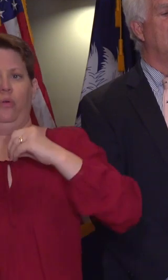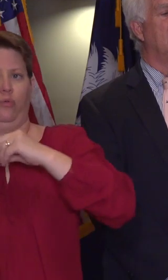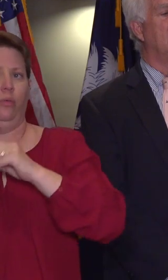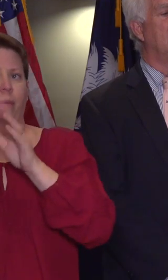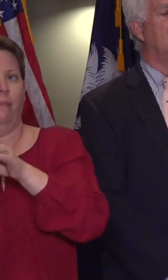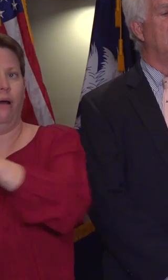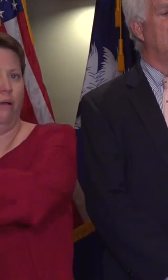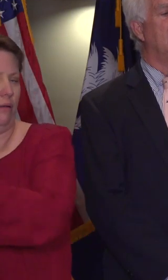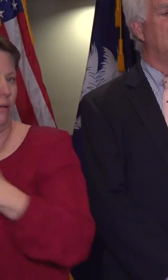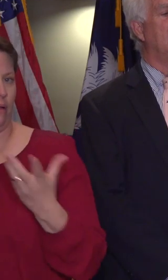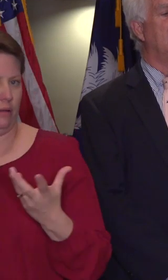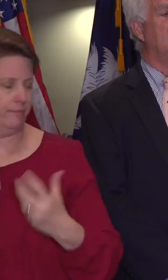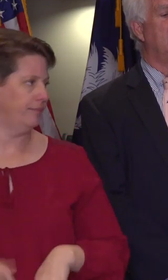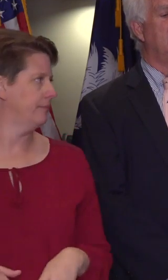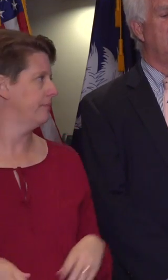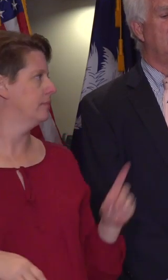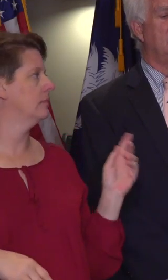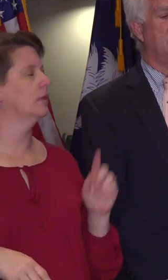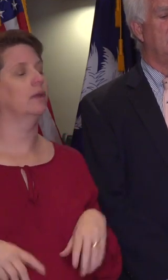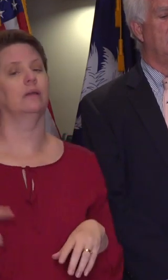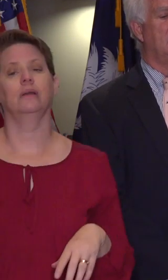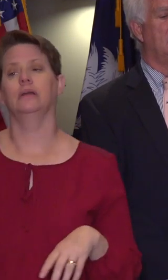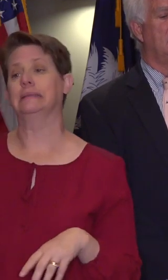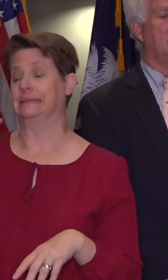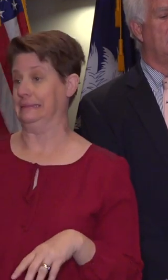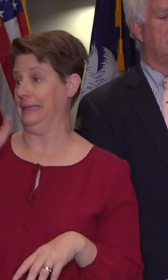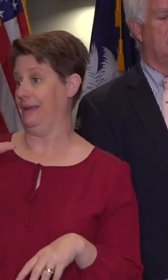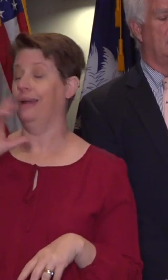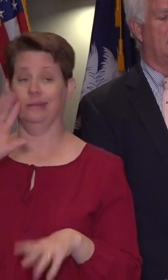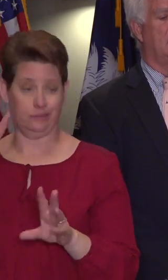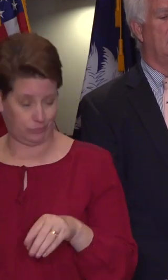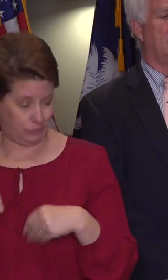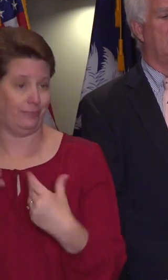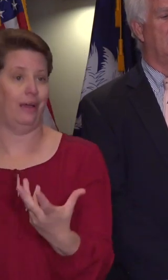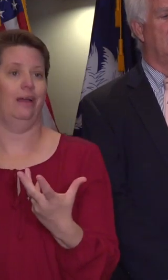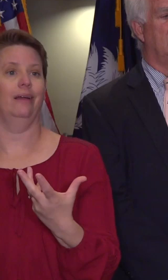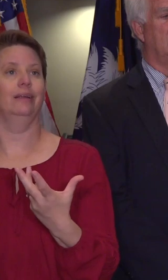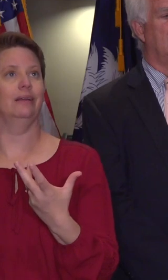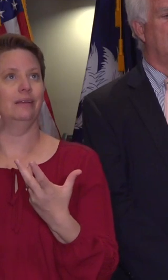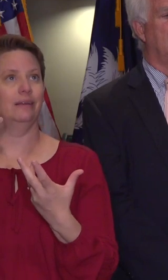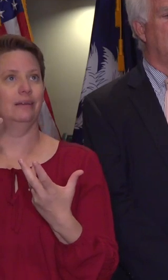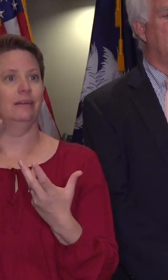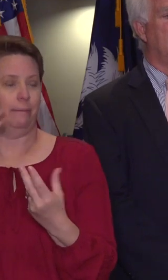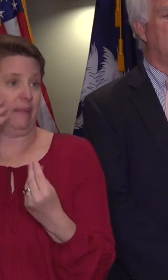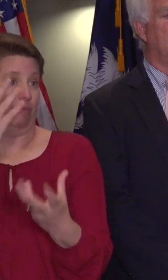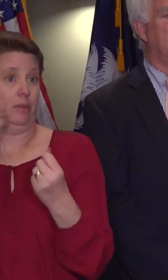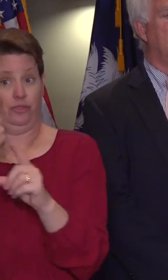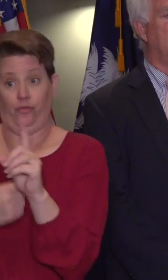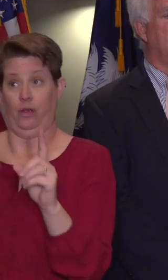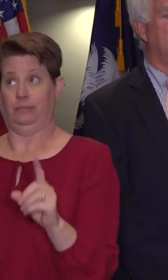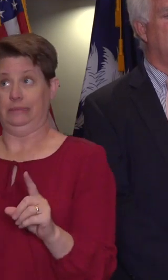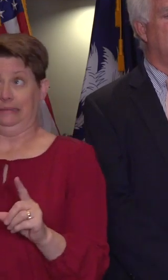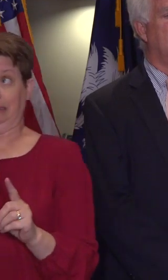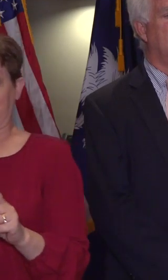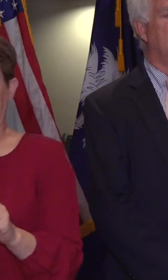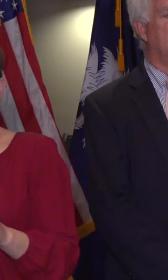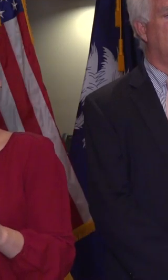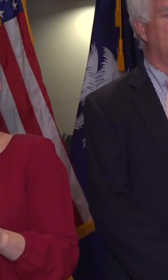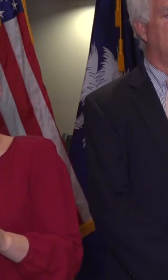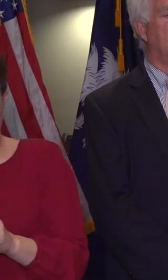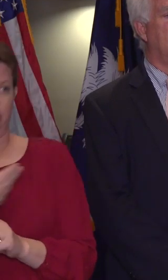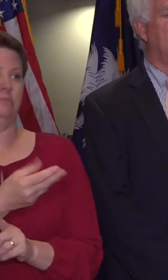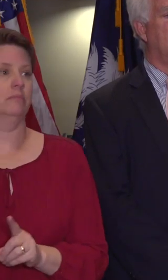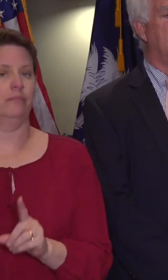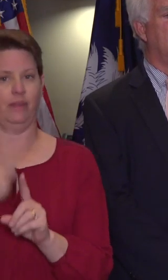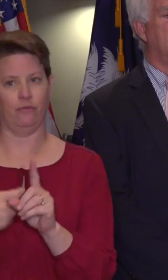continue to be confirmed? DHEC is providing additional guidance from the CDC for healthcare facilities, and